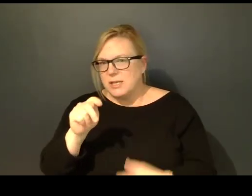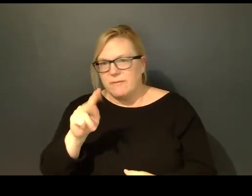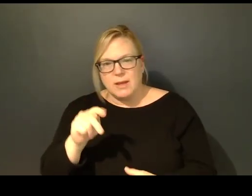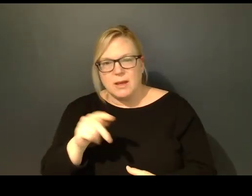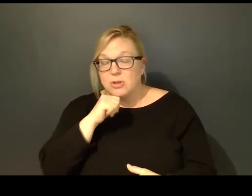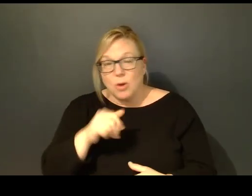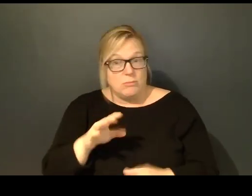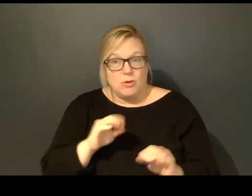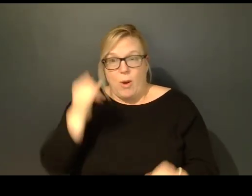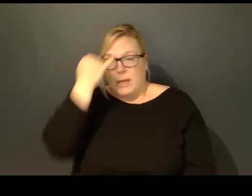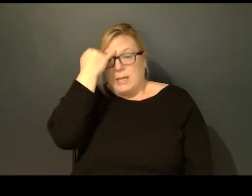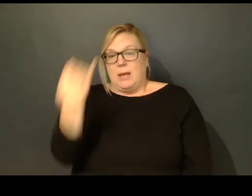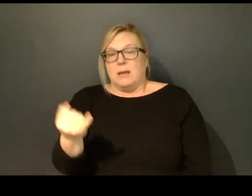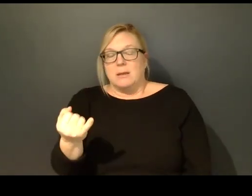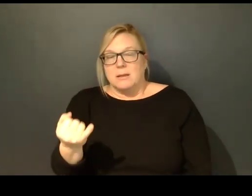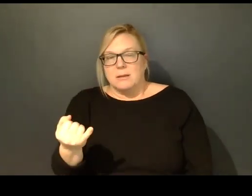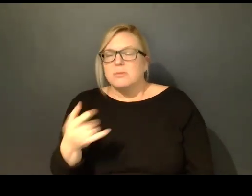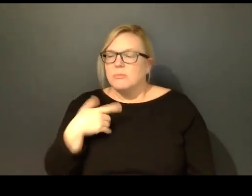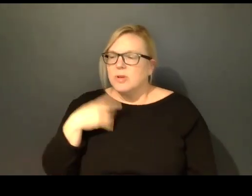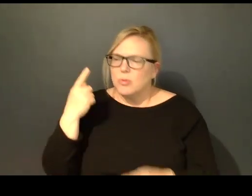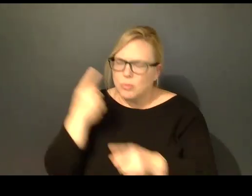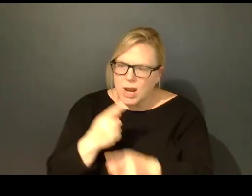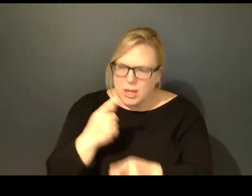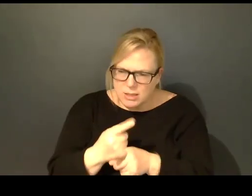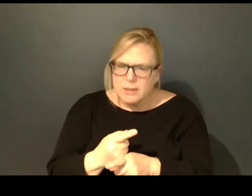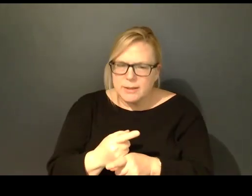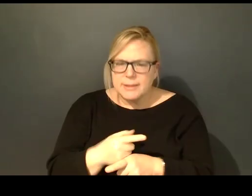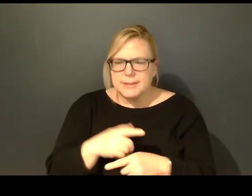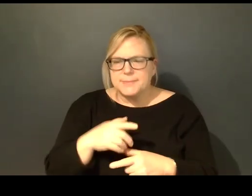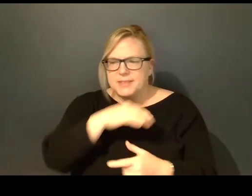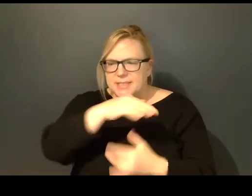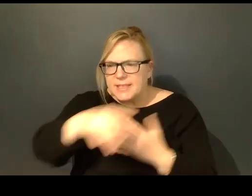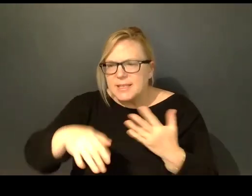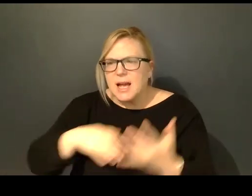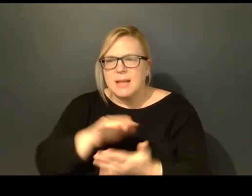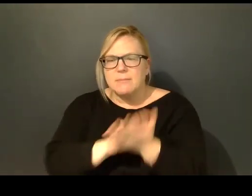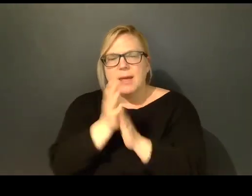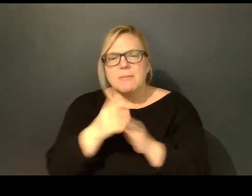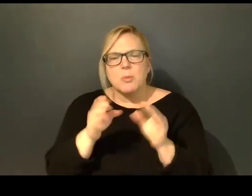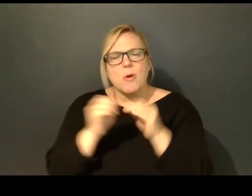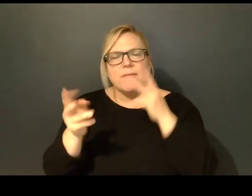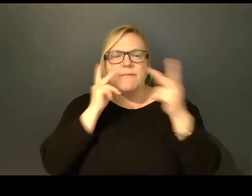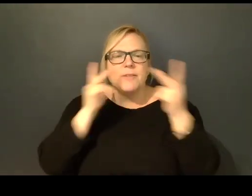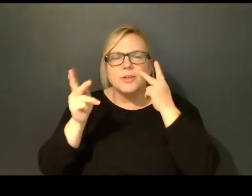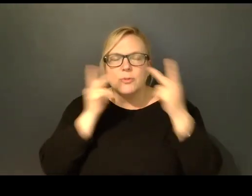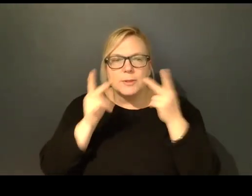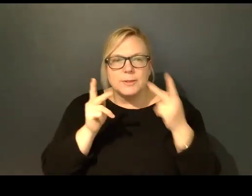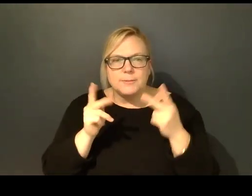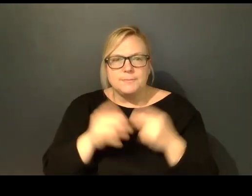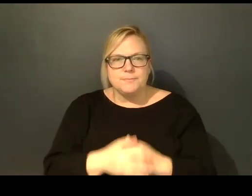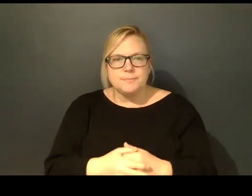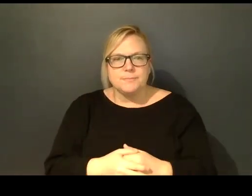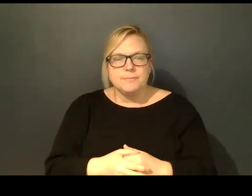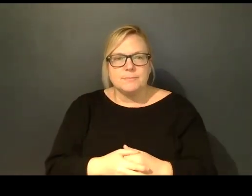idea. So you're right, it is definitely getting more visual. And one thing that I'm sure stymies you a lot, because I run across it all the